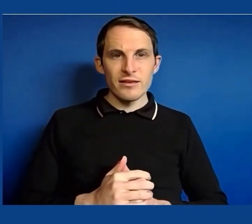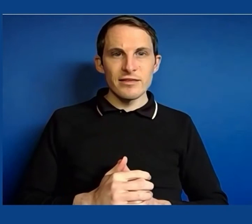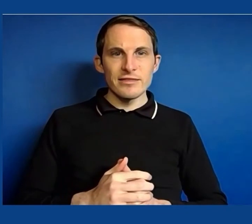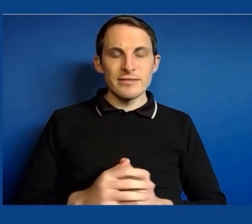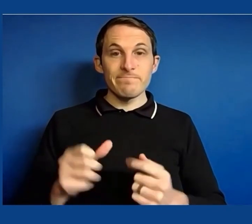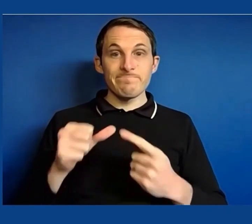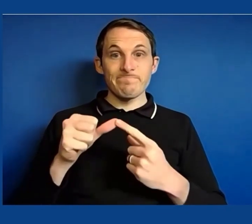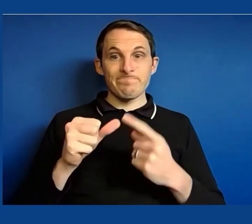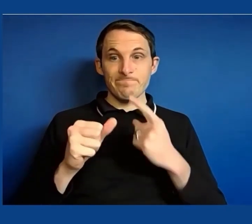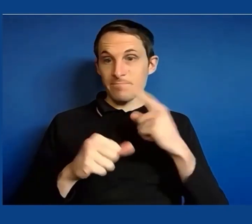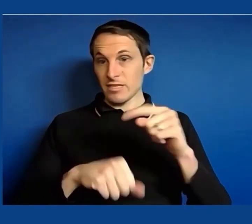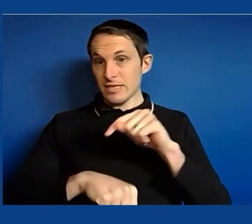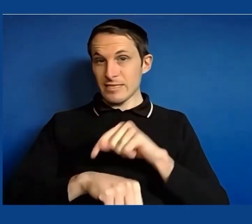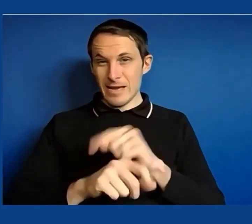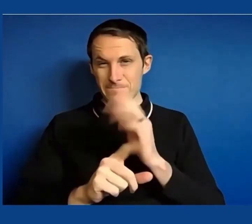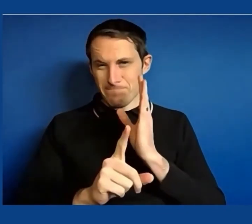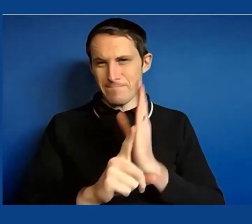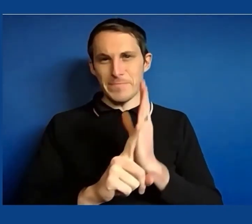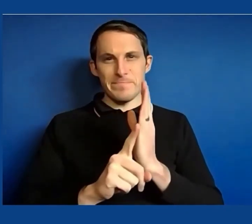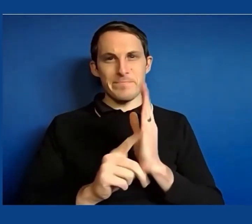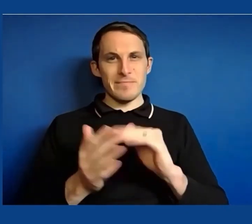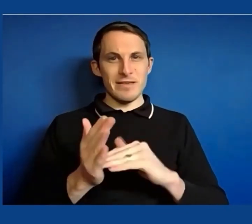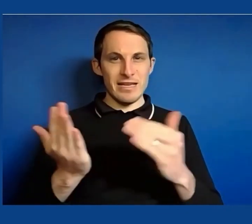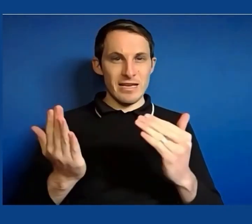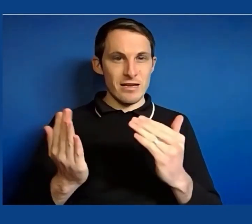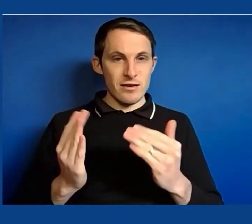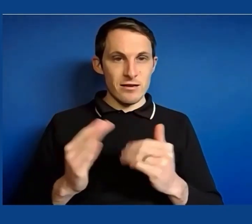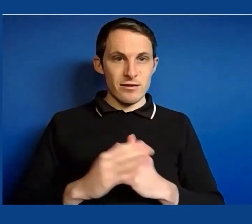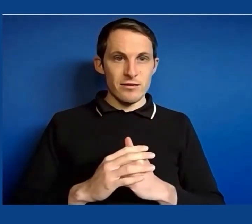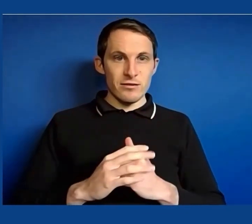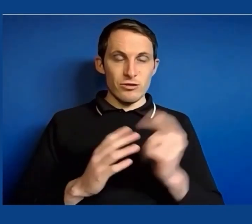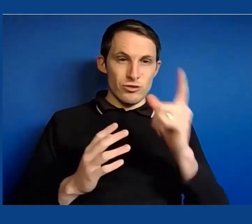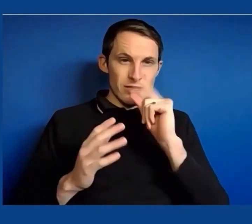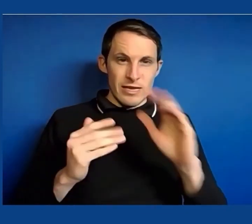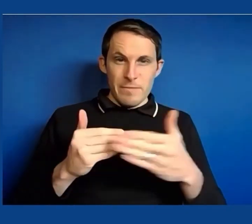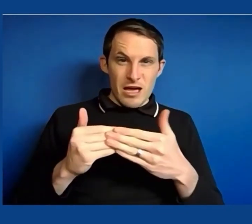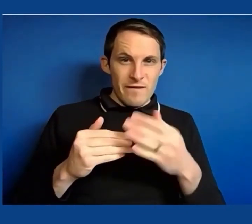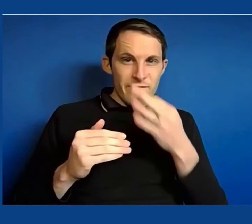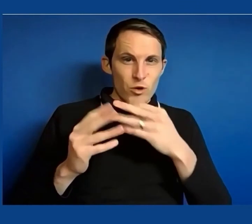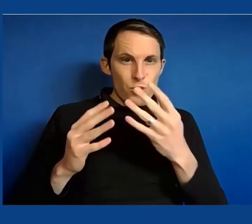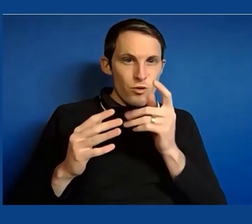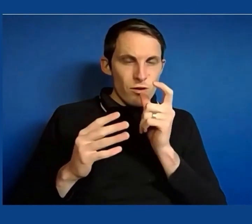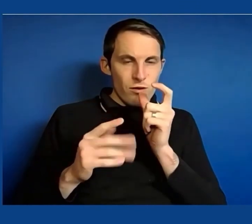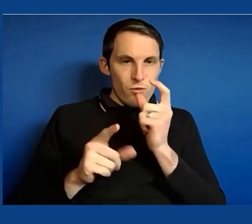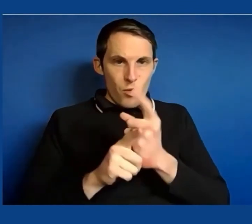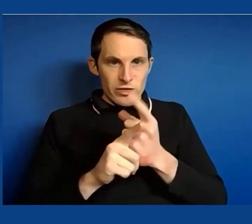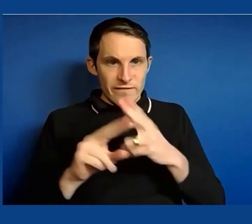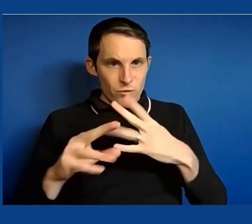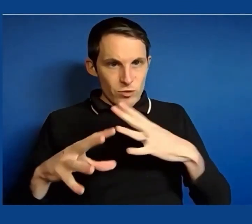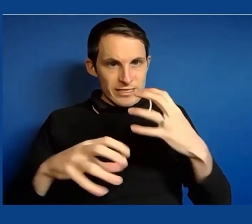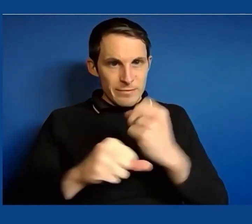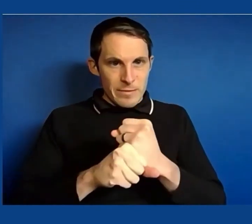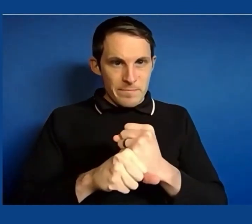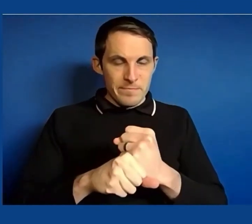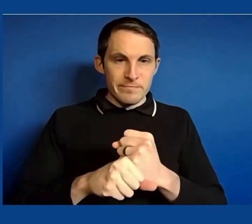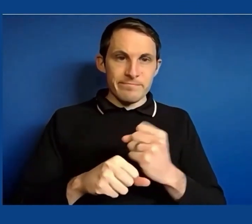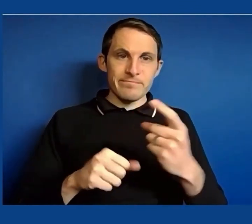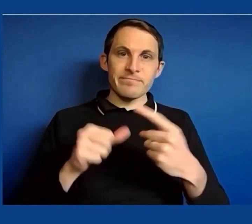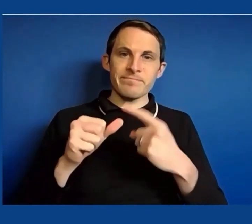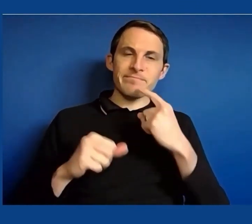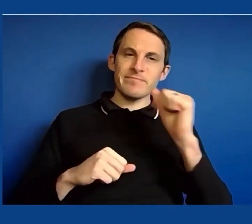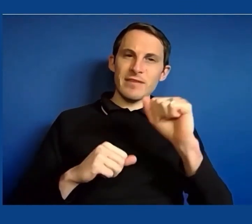We're right on time, mate. So unless you can part with a few words if you want to sum up. Yeah, I just want to get to